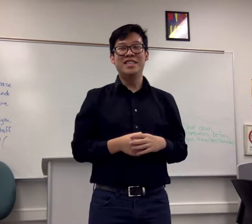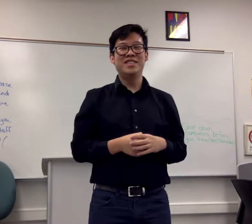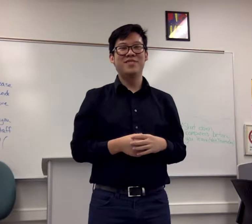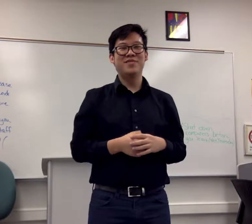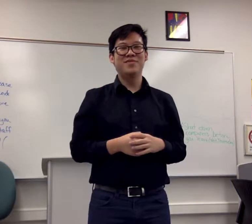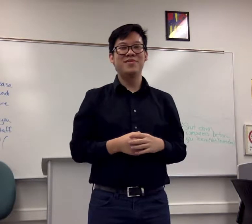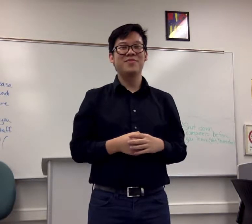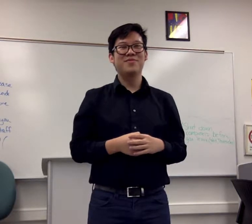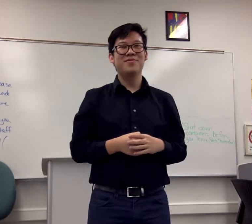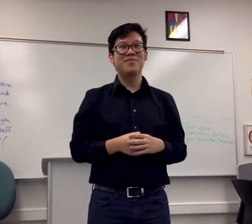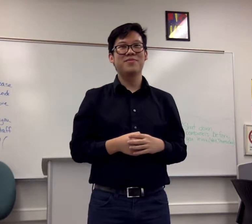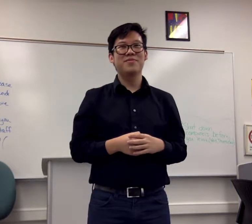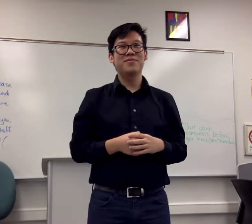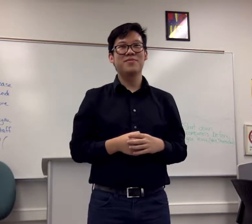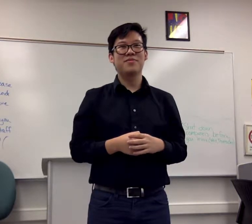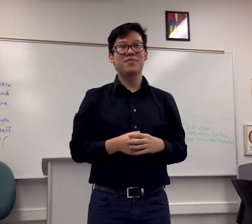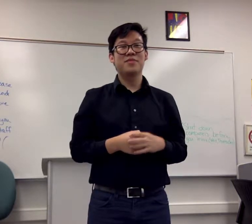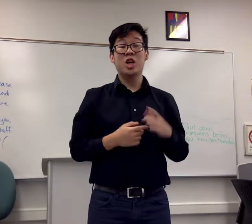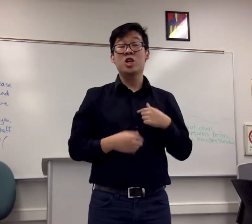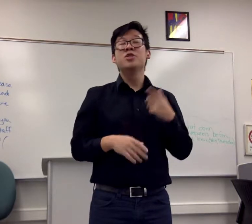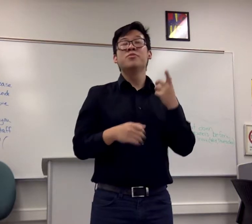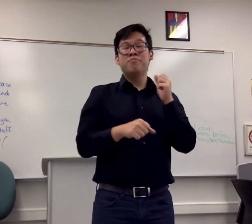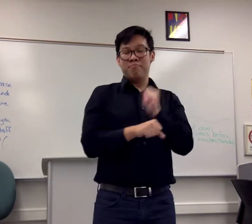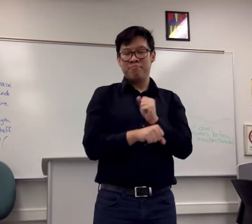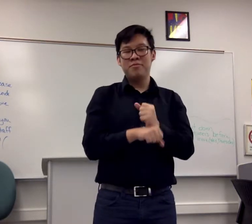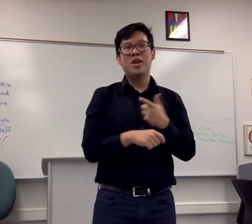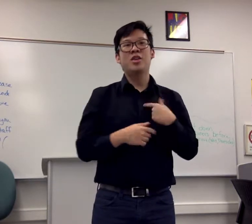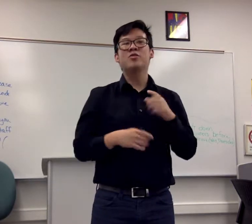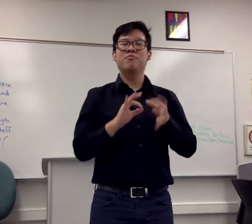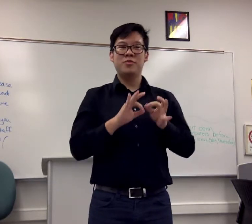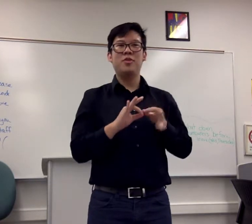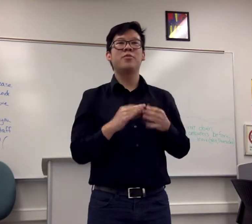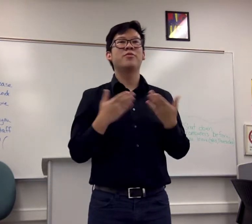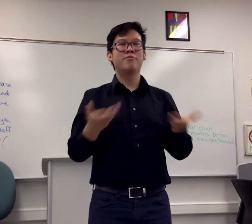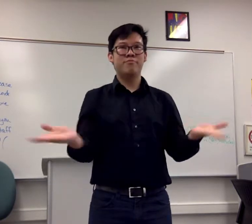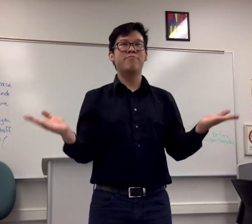Yeah. All right, so your job is to interpret as is, and